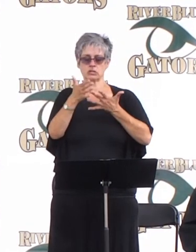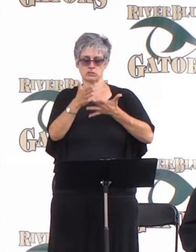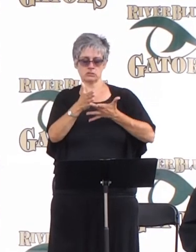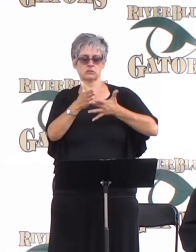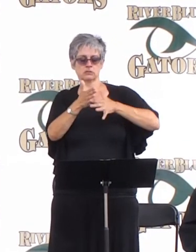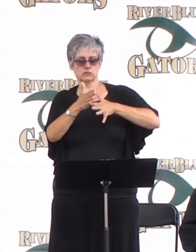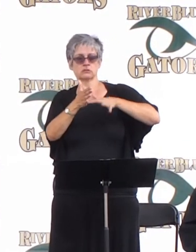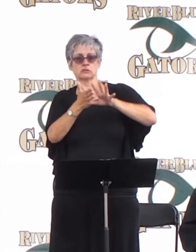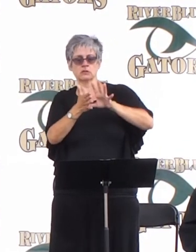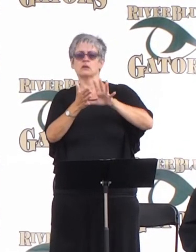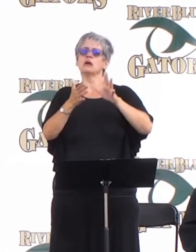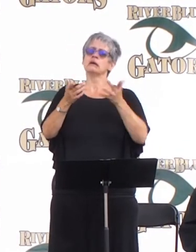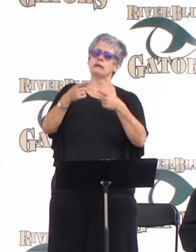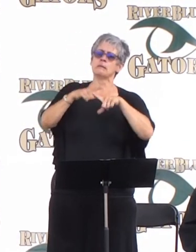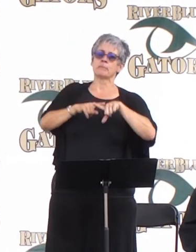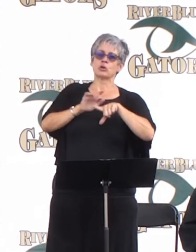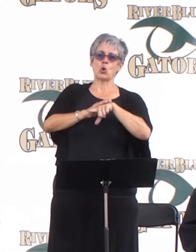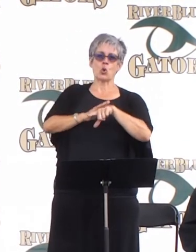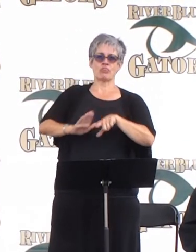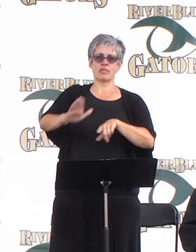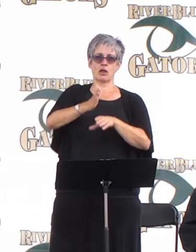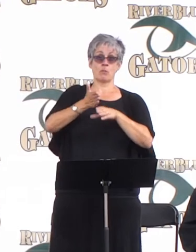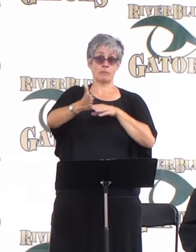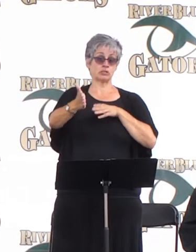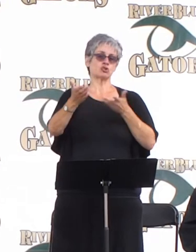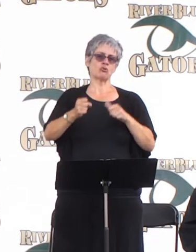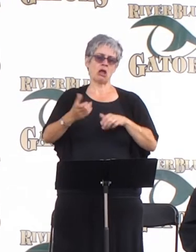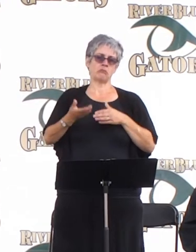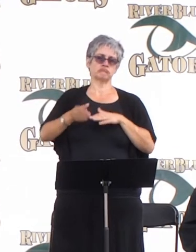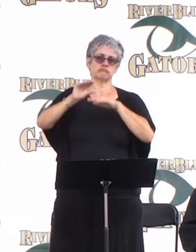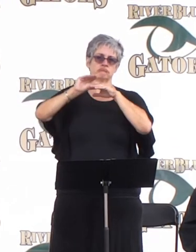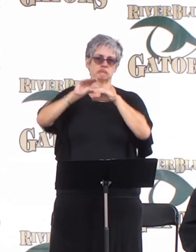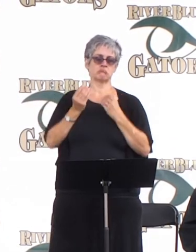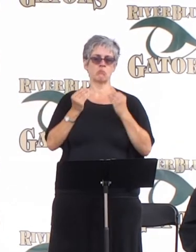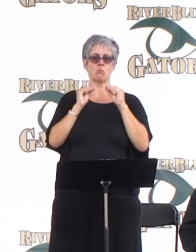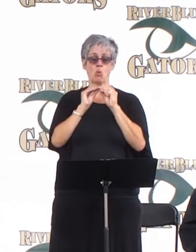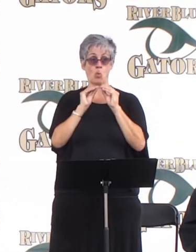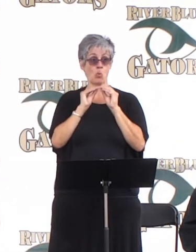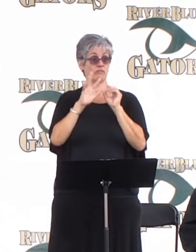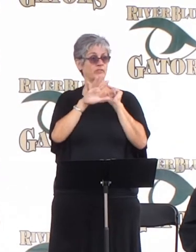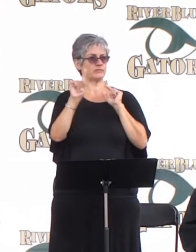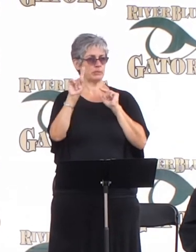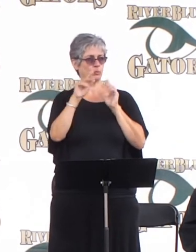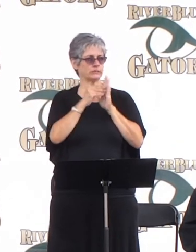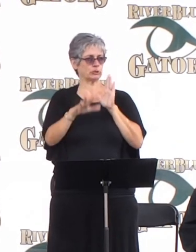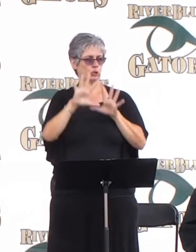possible enhancements based on their major. These 51 students will have received a combined